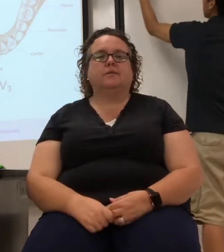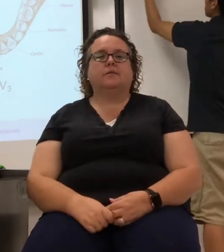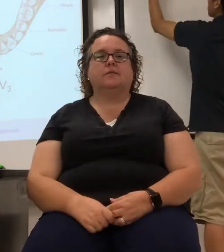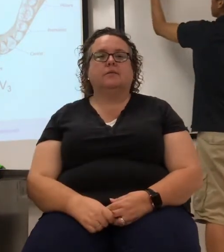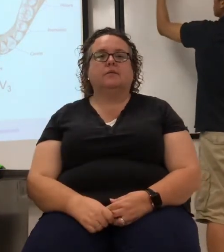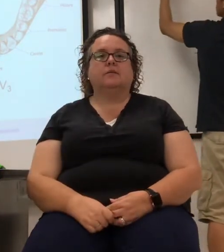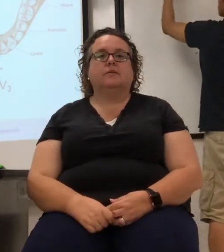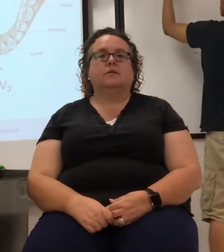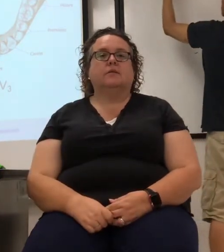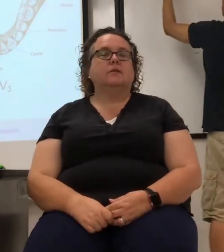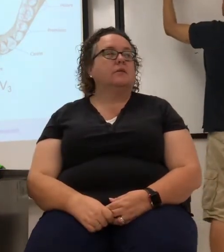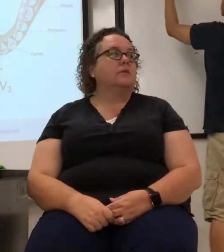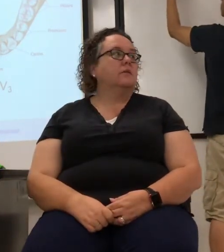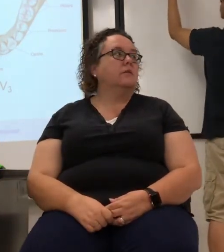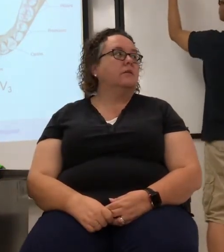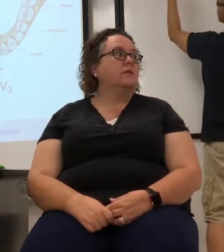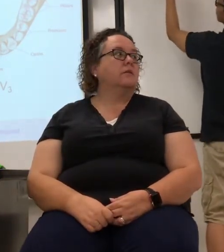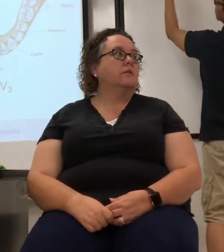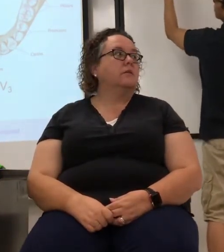32